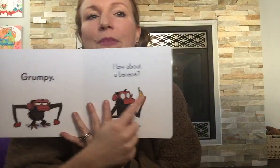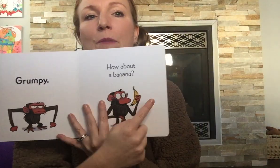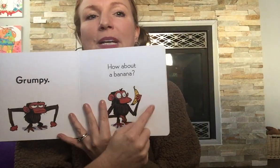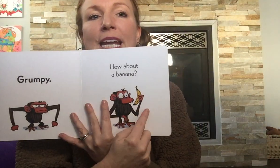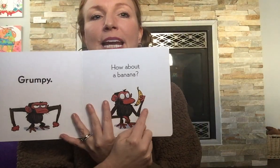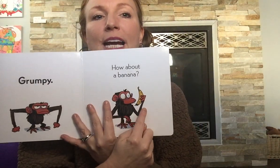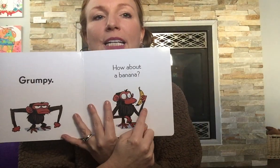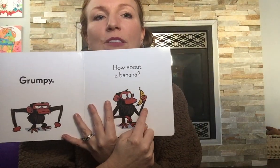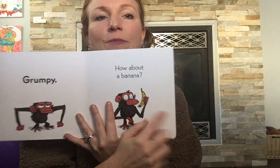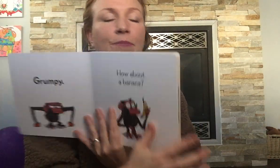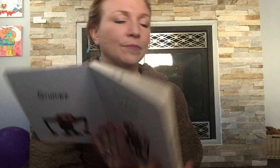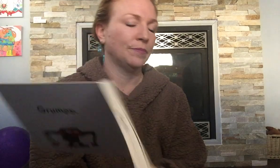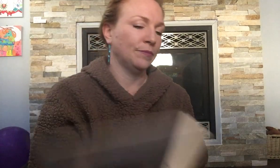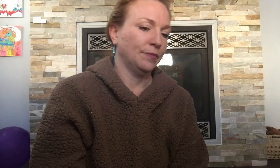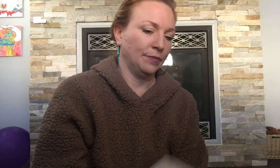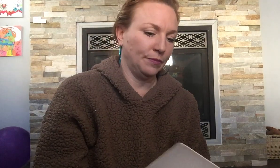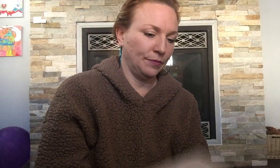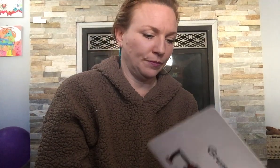A banana.